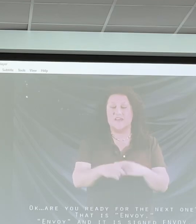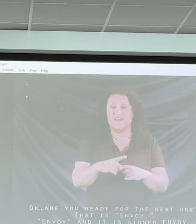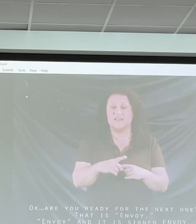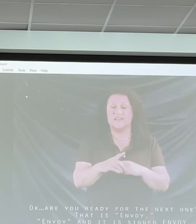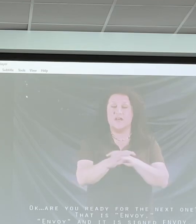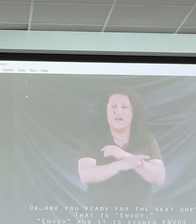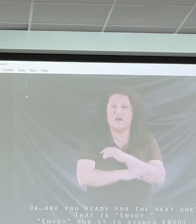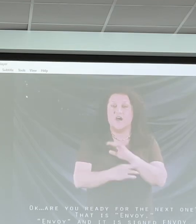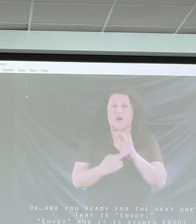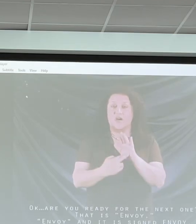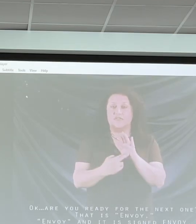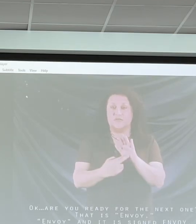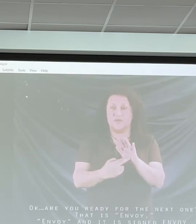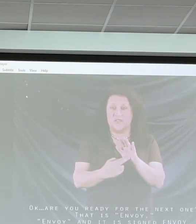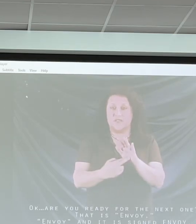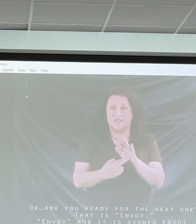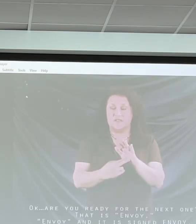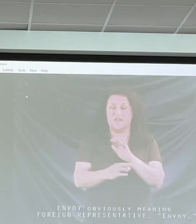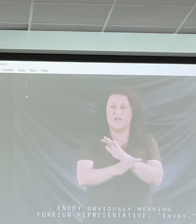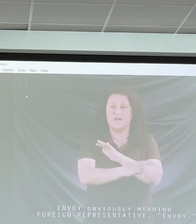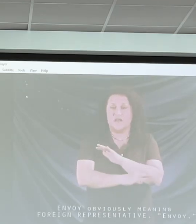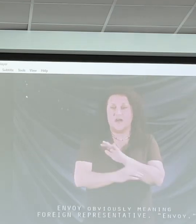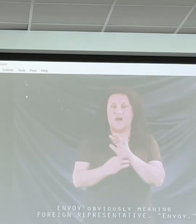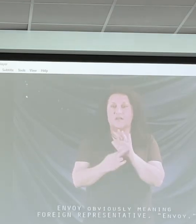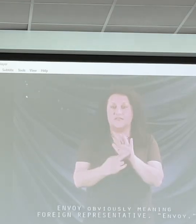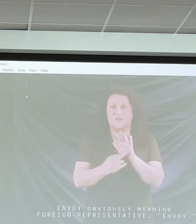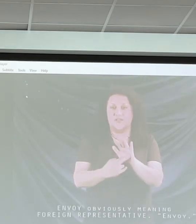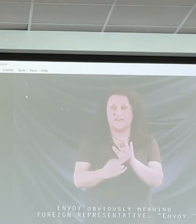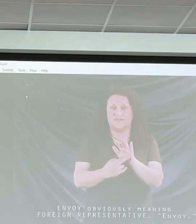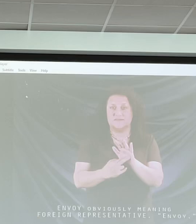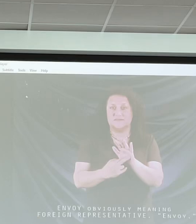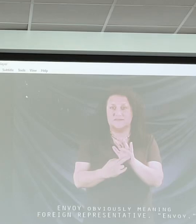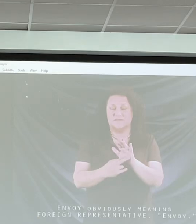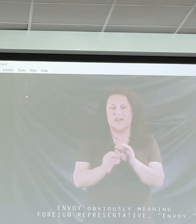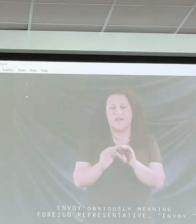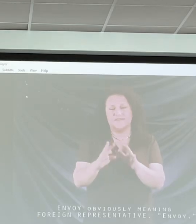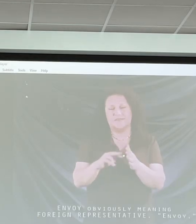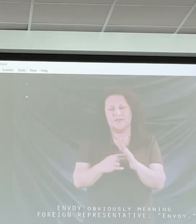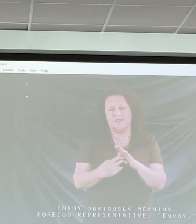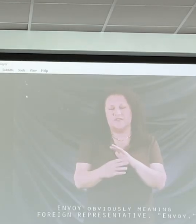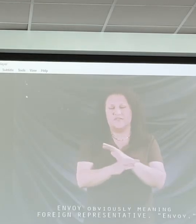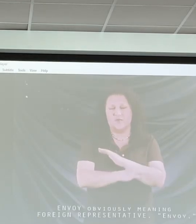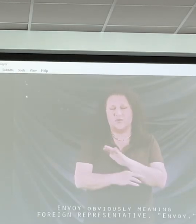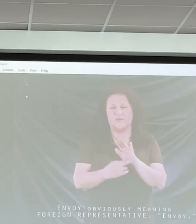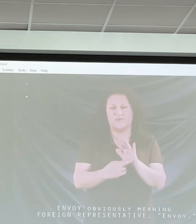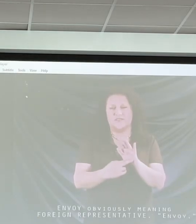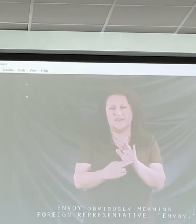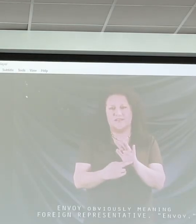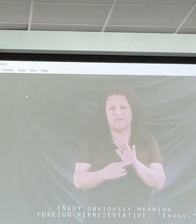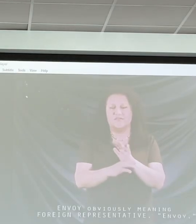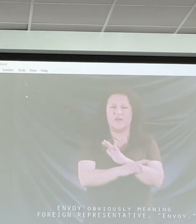signed envoy. Envoy. Obviously meaning foreign representative.